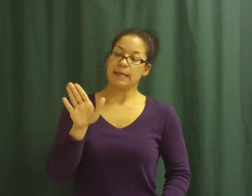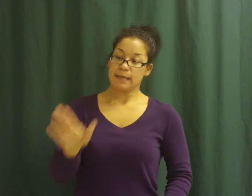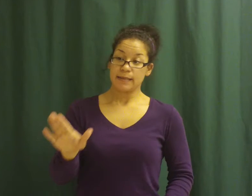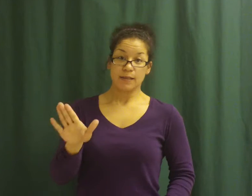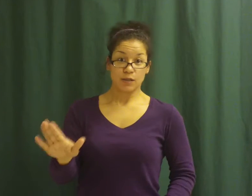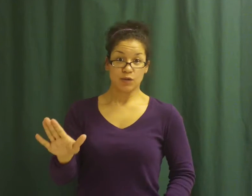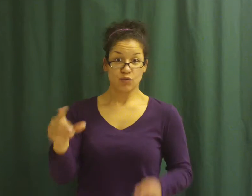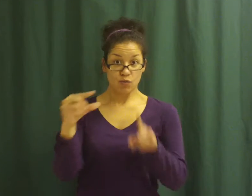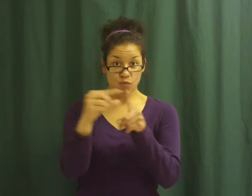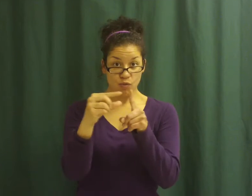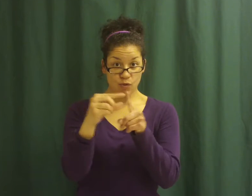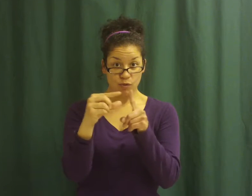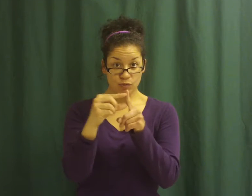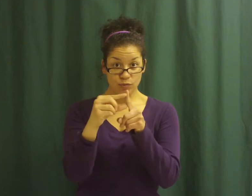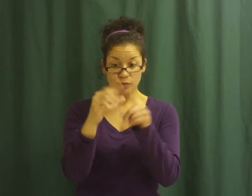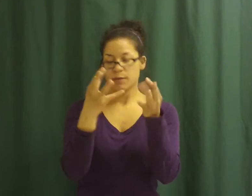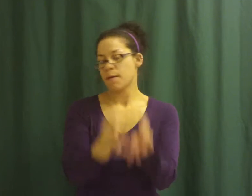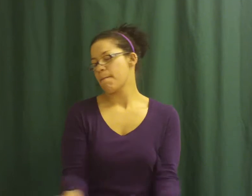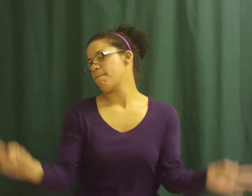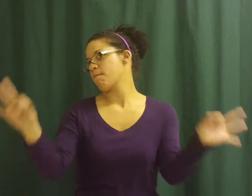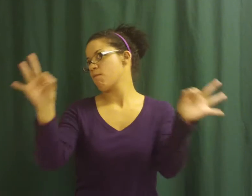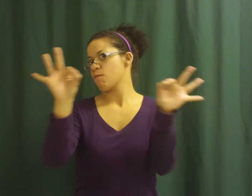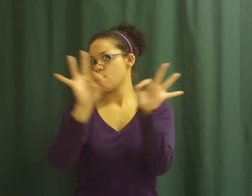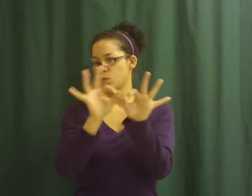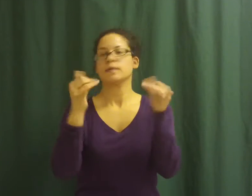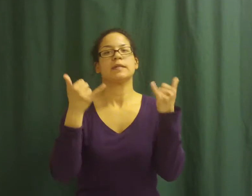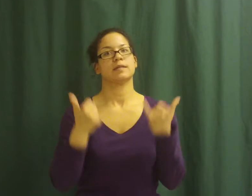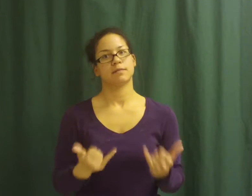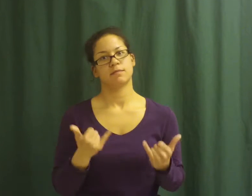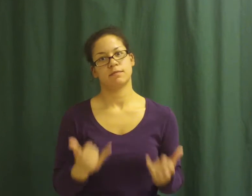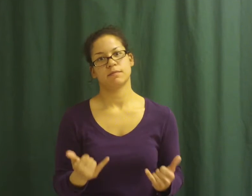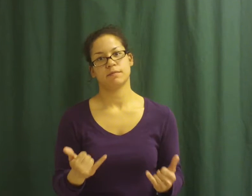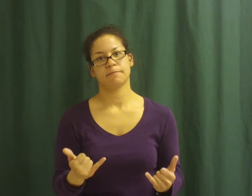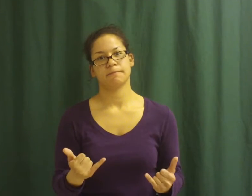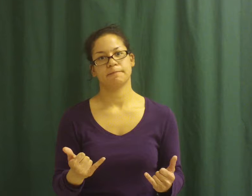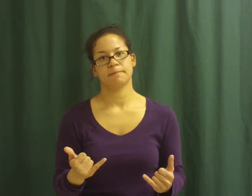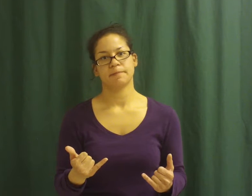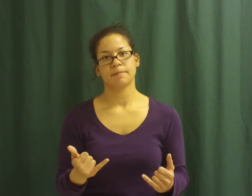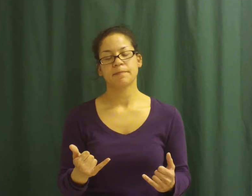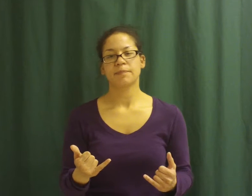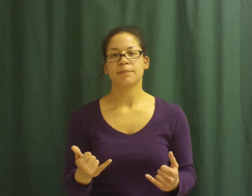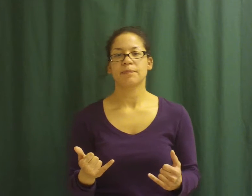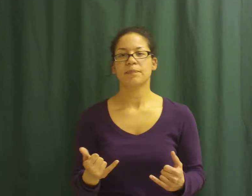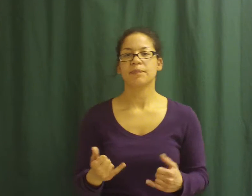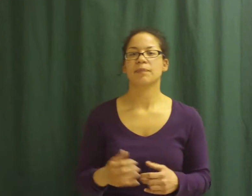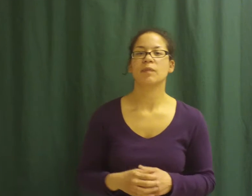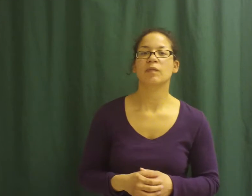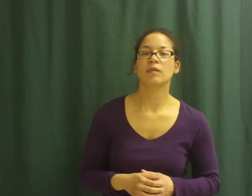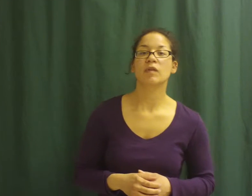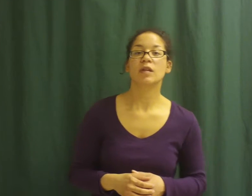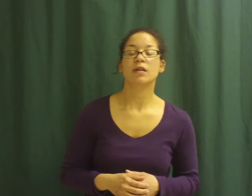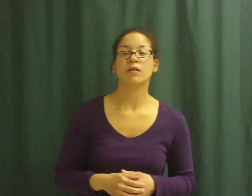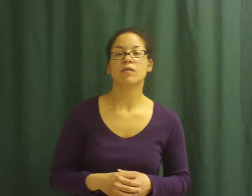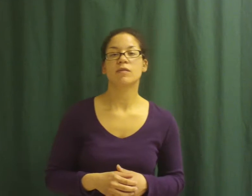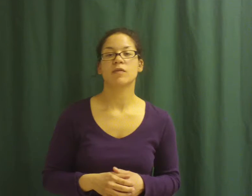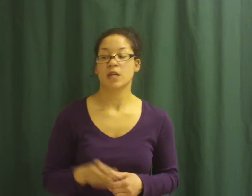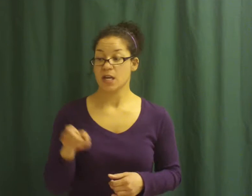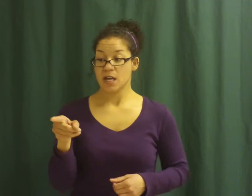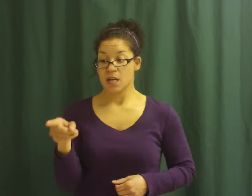Adams not only called for the education of those whose gender or family station in life